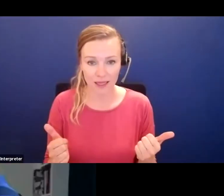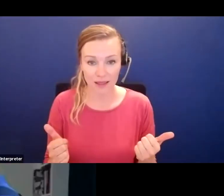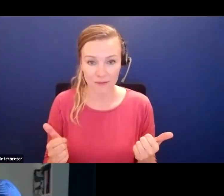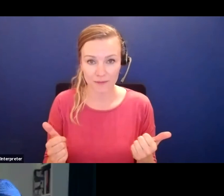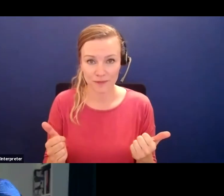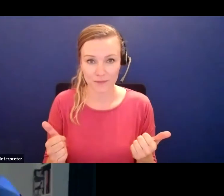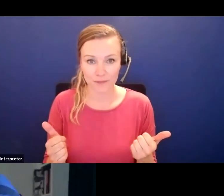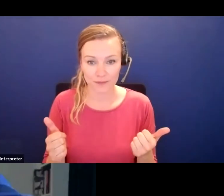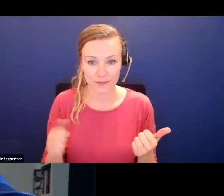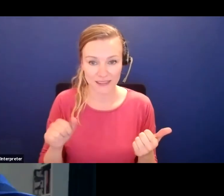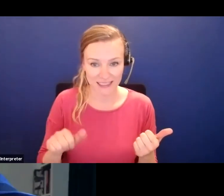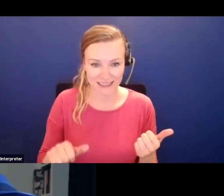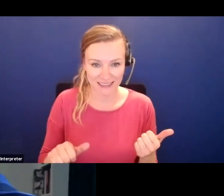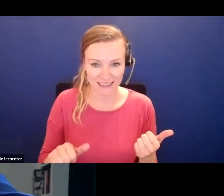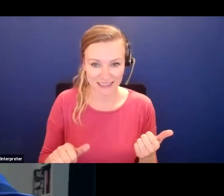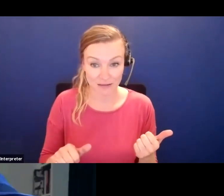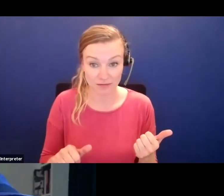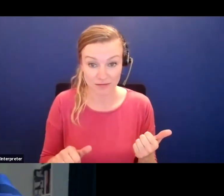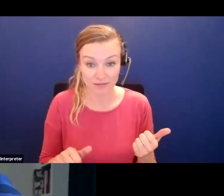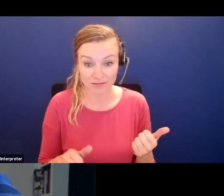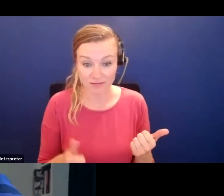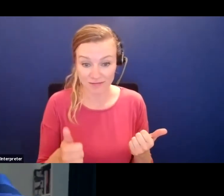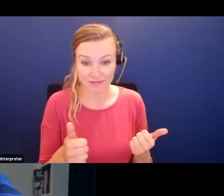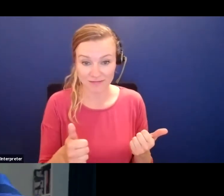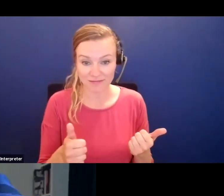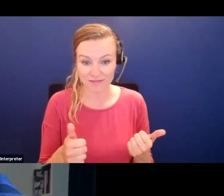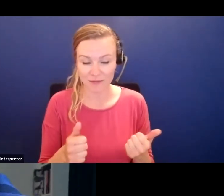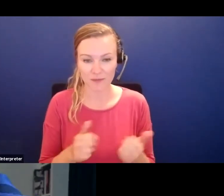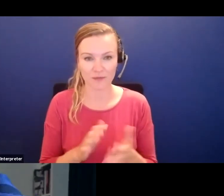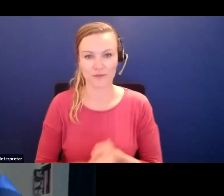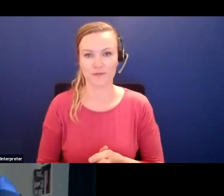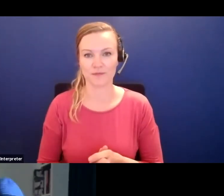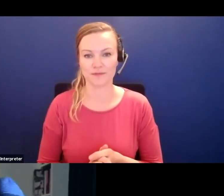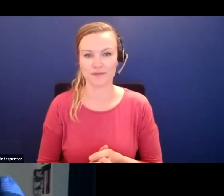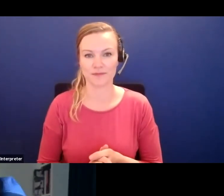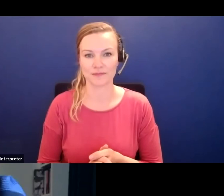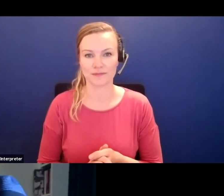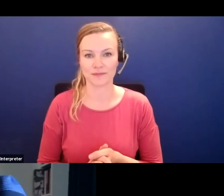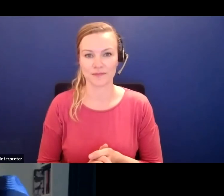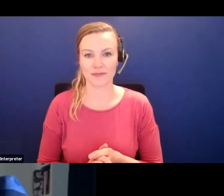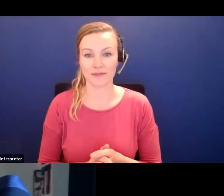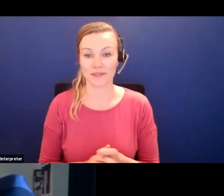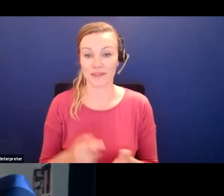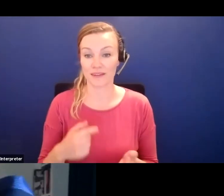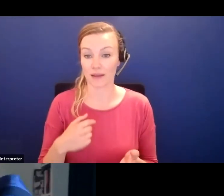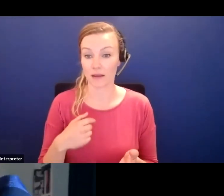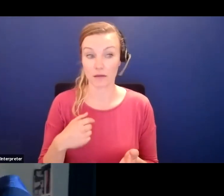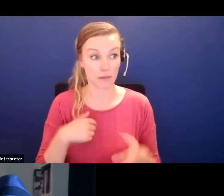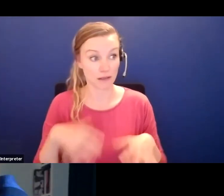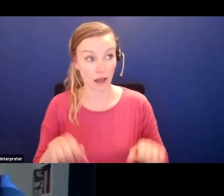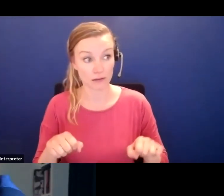Yep. Yes, we can hear you all good, thank you. Okay. Should I start?